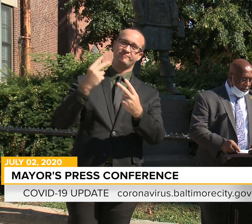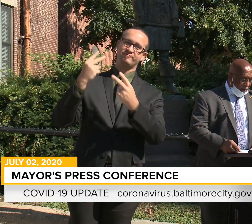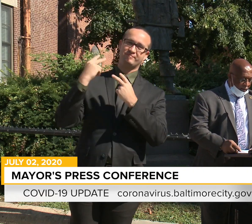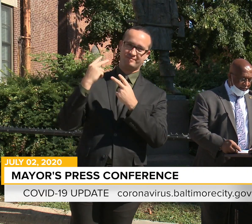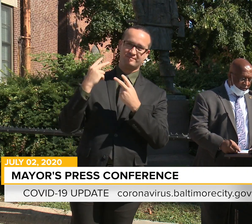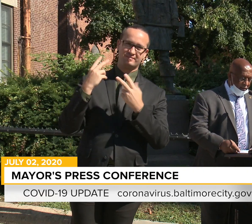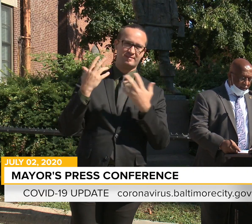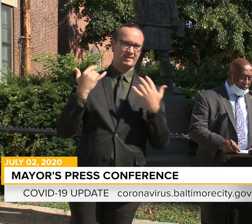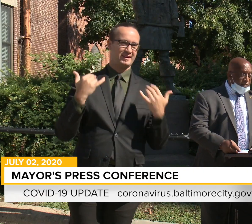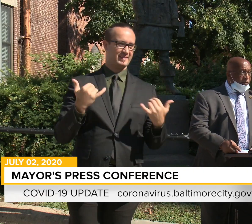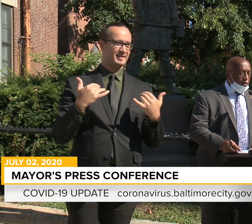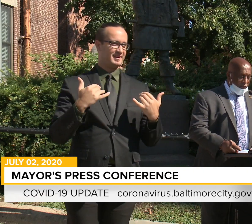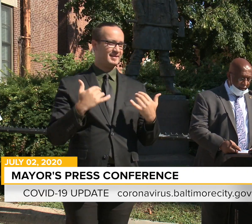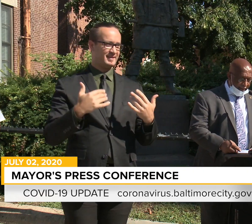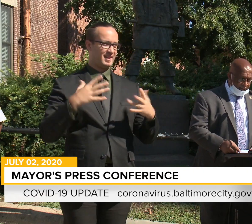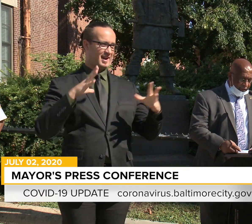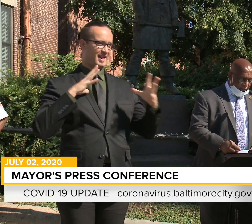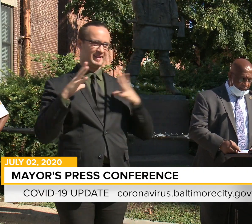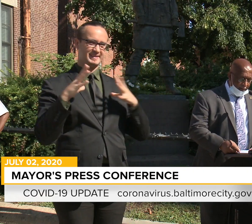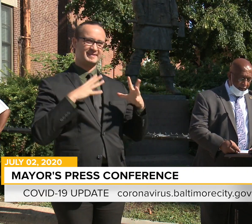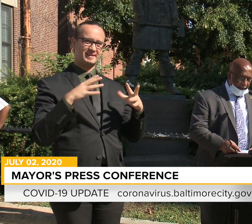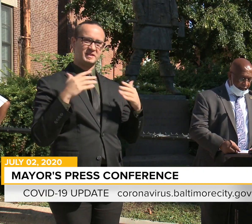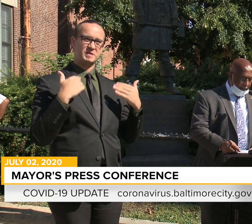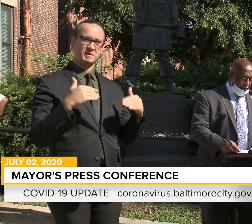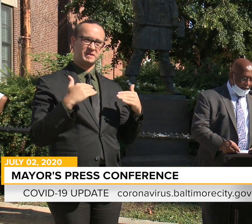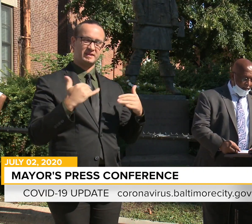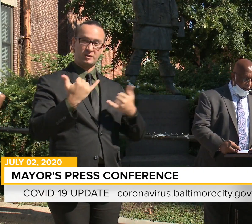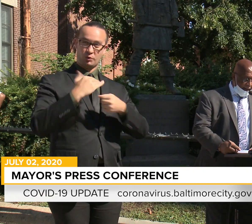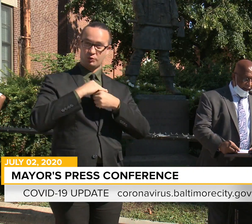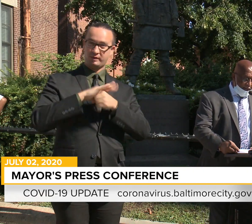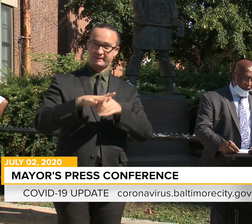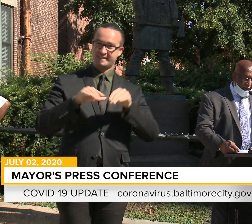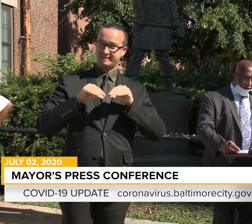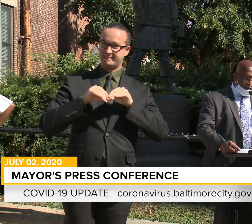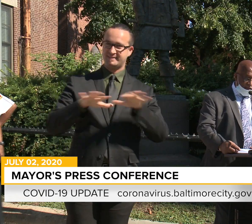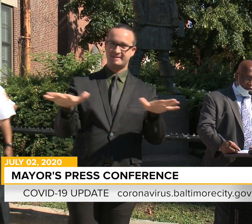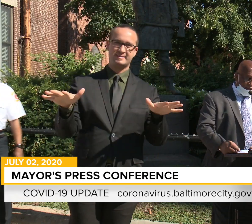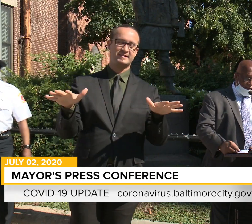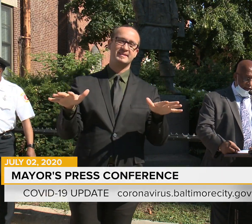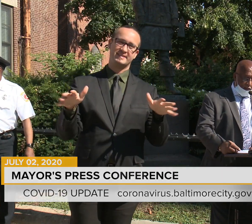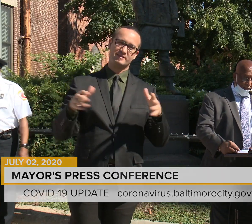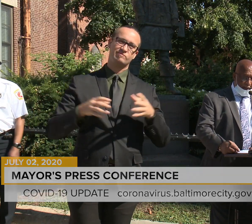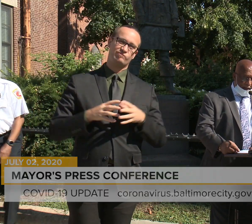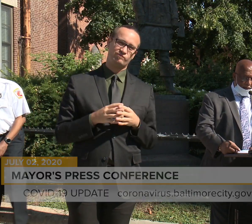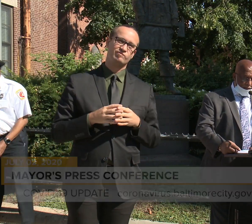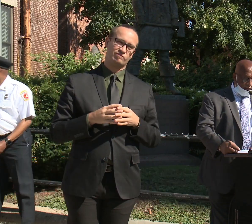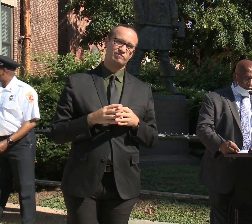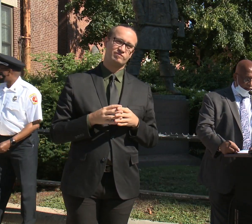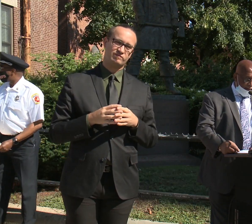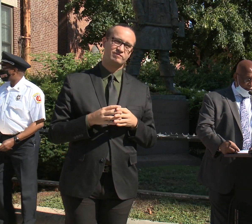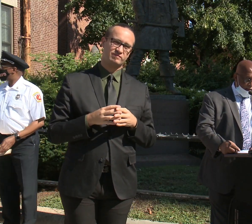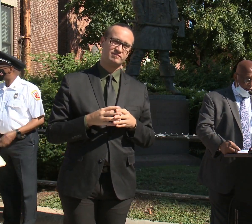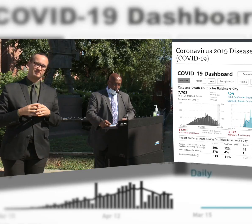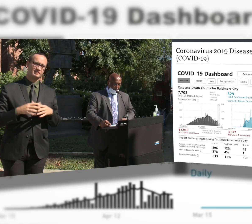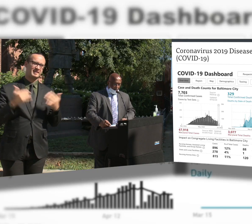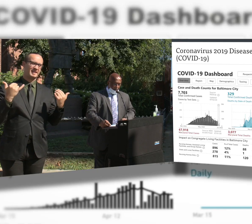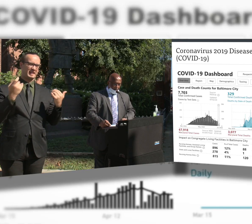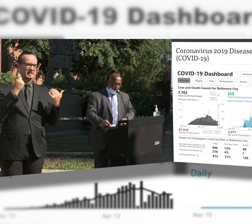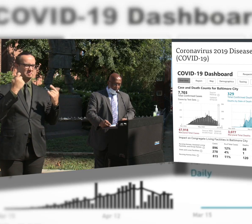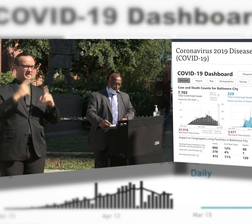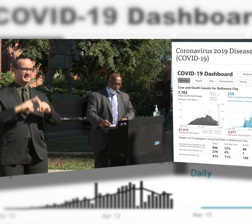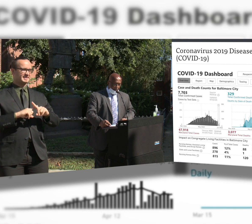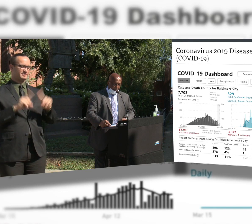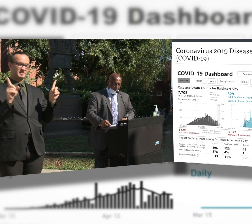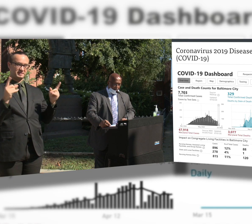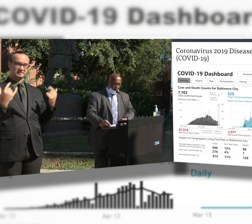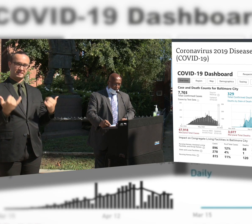responsibility, but we are still in the midst of COVID-19 pandemic, and like everything else this year, today will be a little different. As of